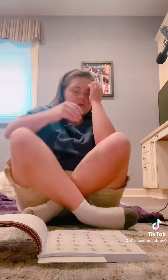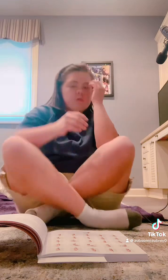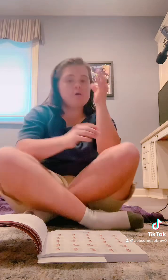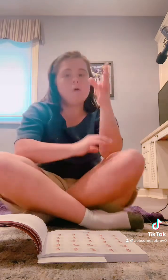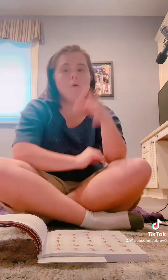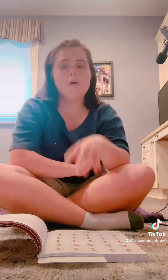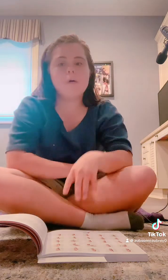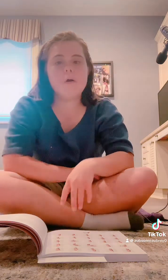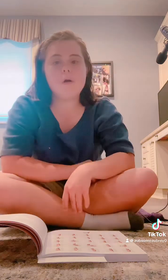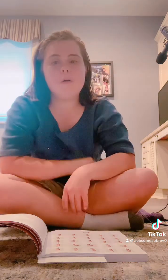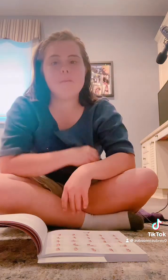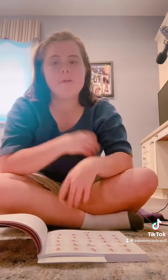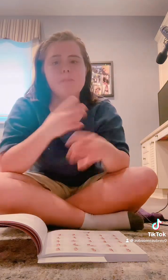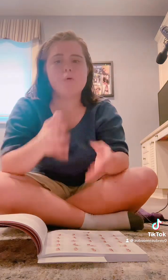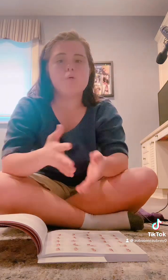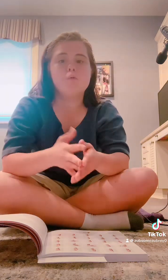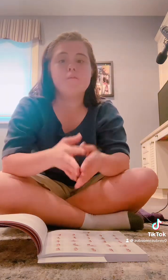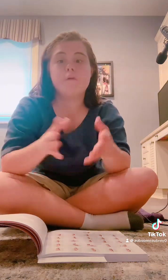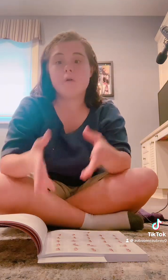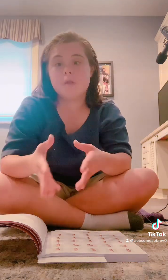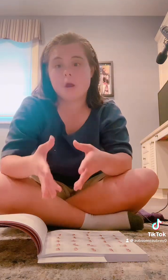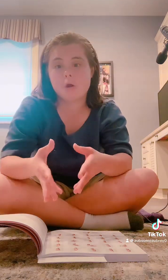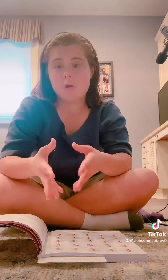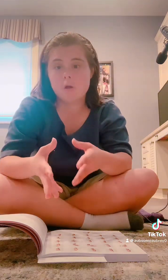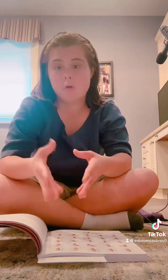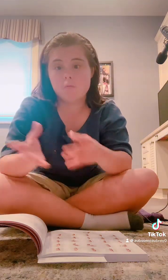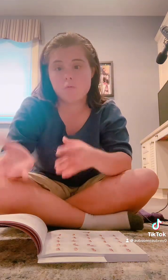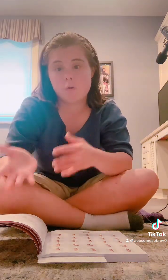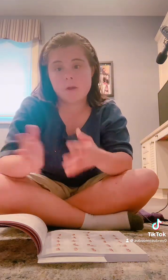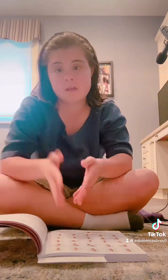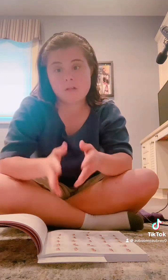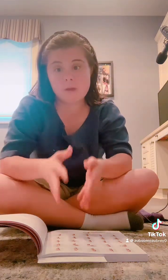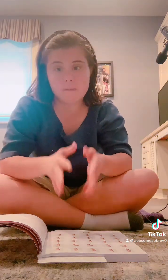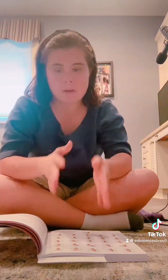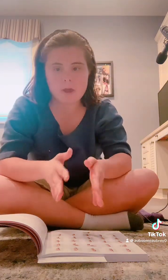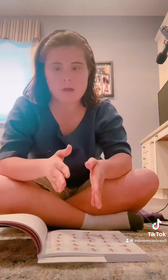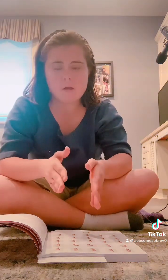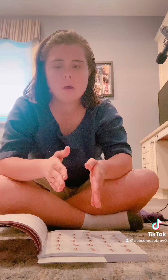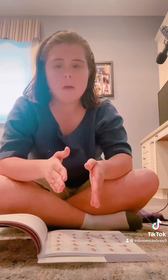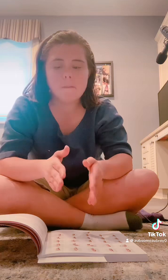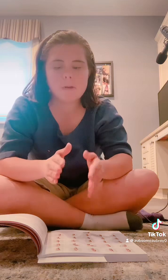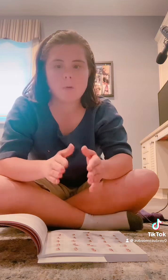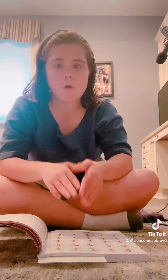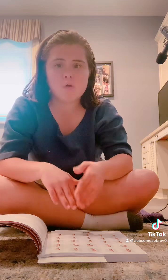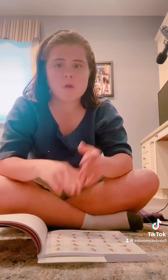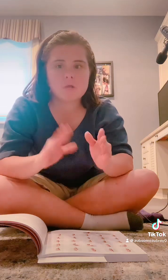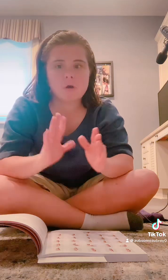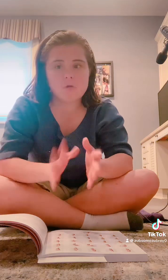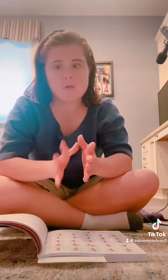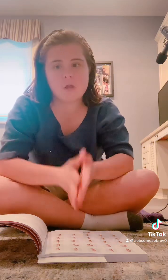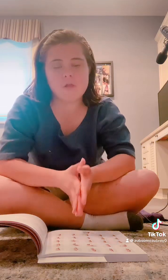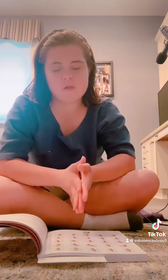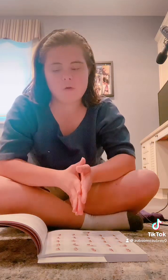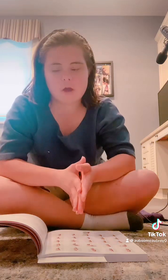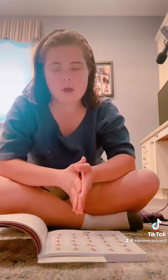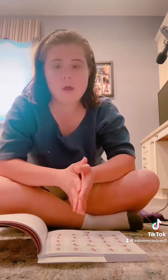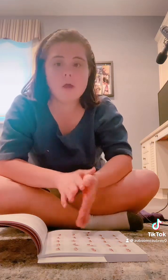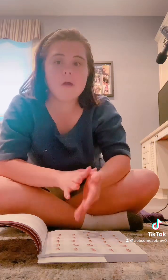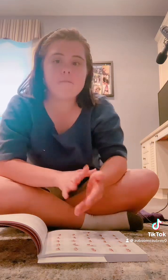So people who volunteer, you know, don't exactly get paid, but I want you guys to understand this, okay? First